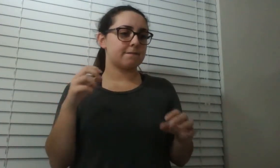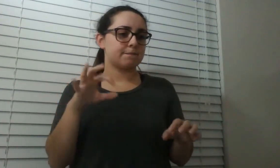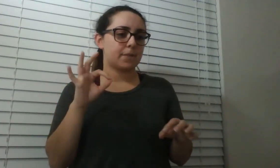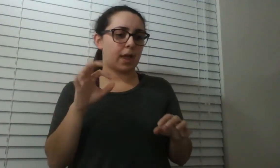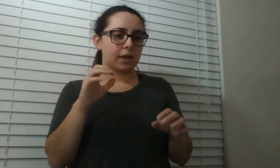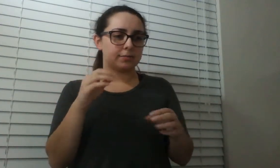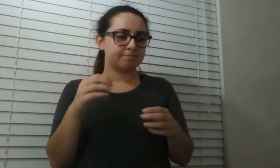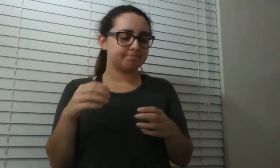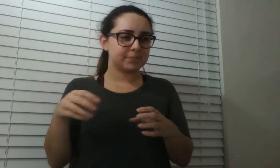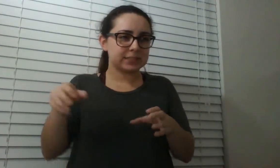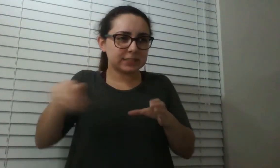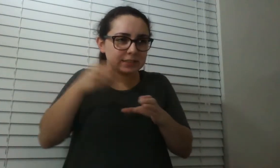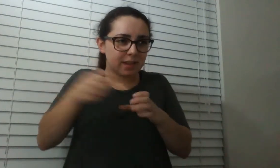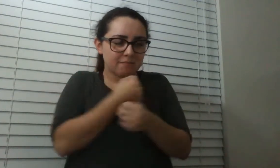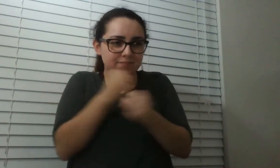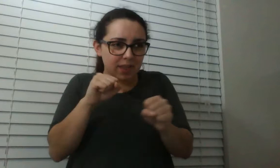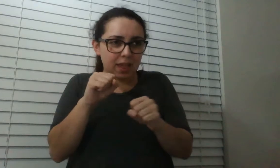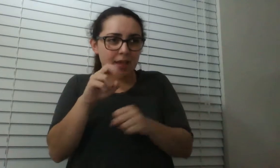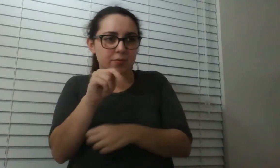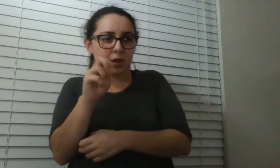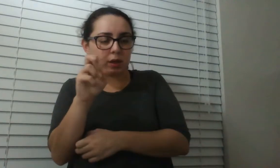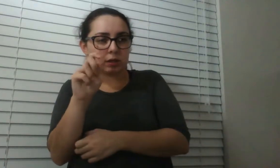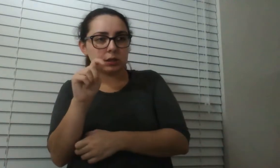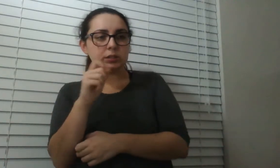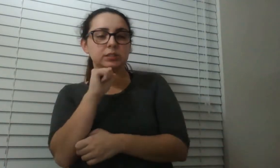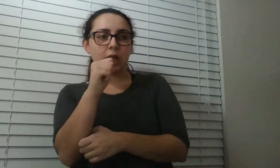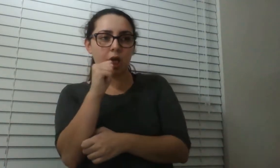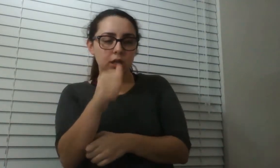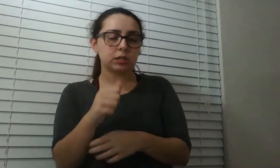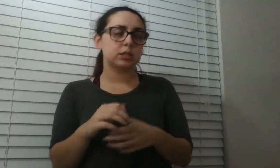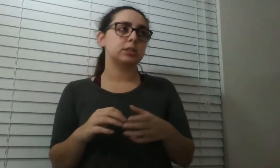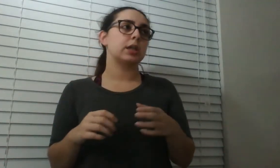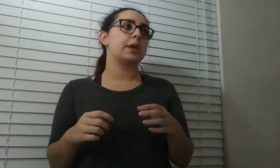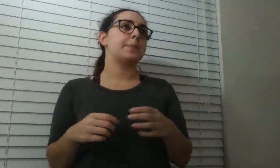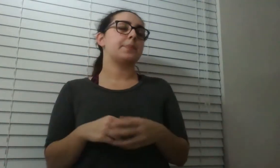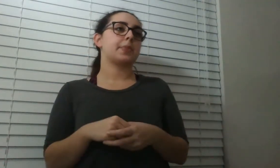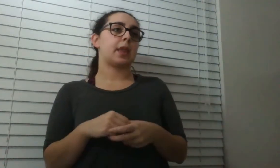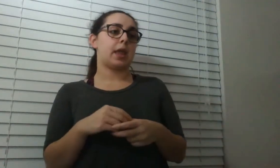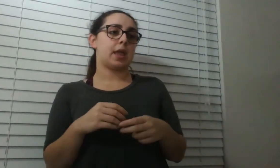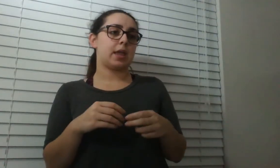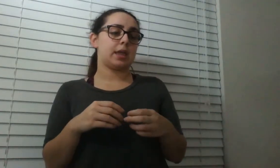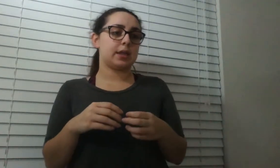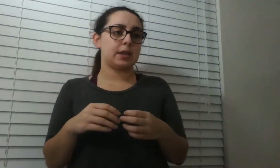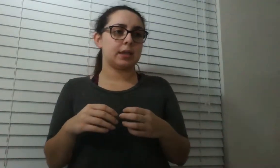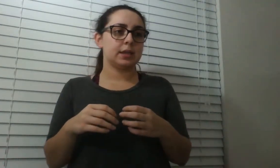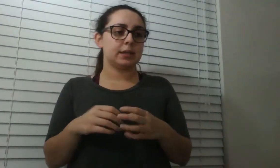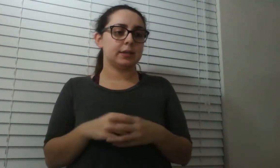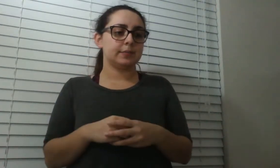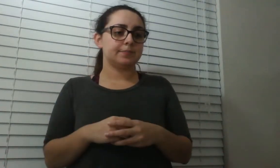least physical objects stems from this history of being